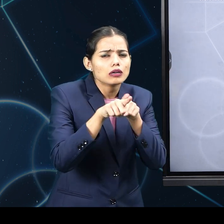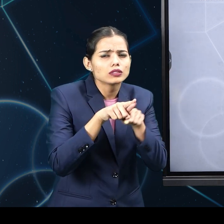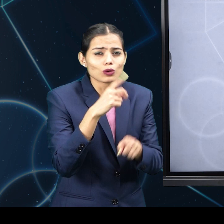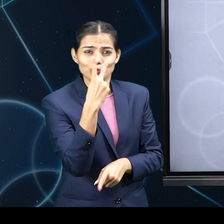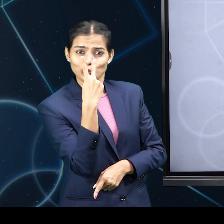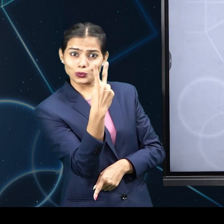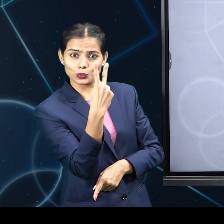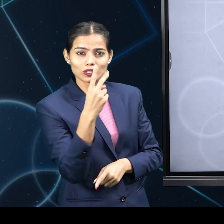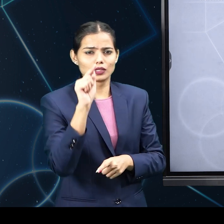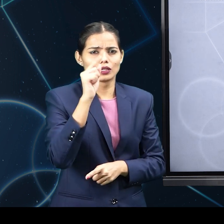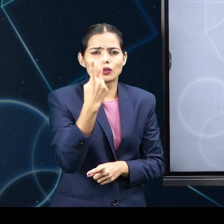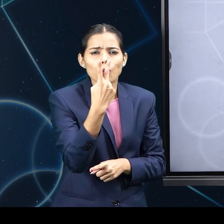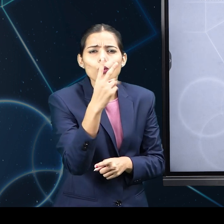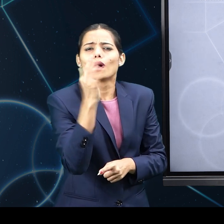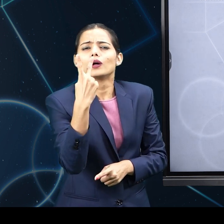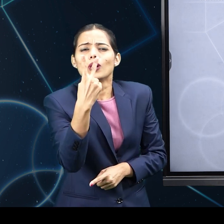is 3, 6.